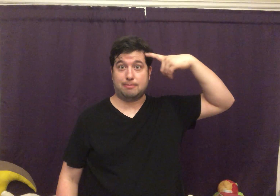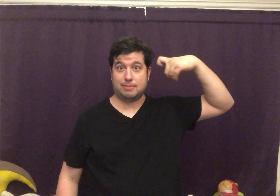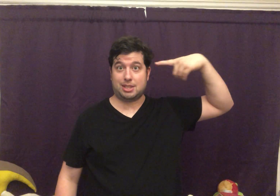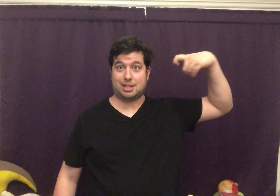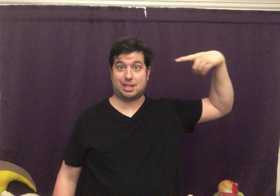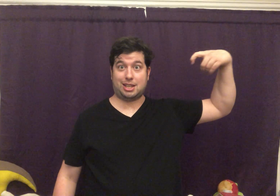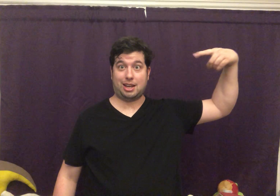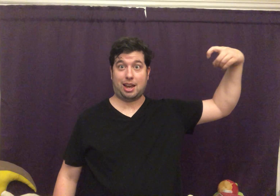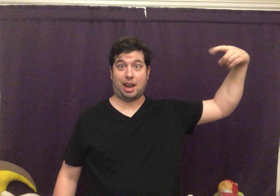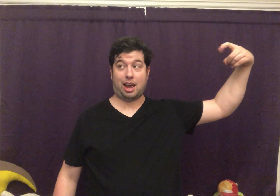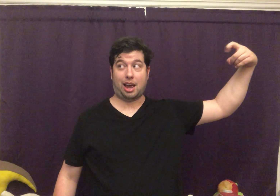Dreams.